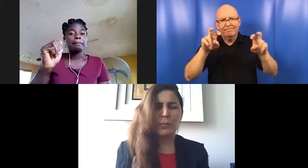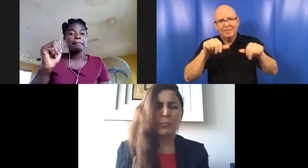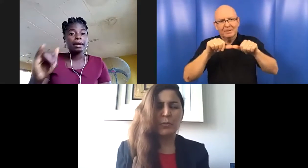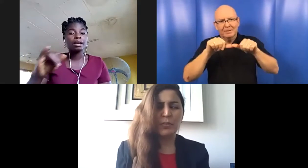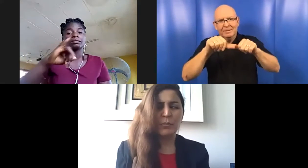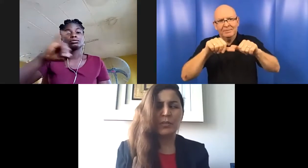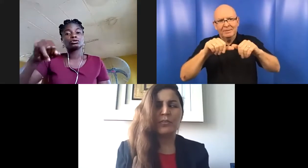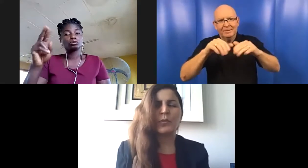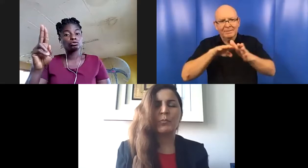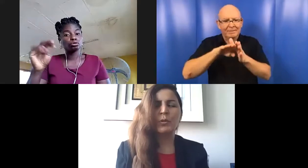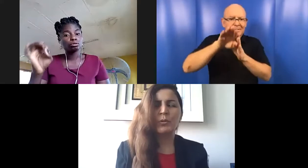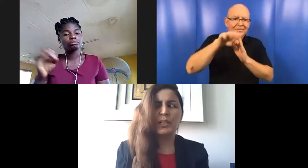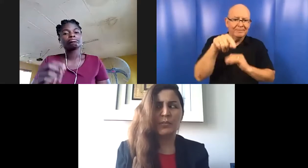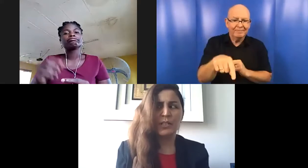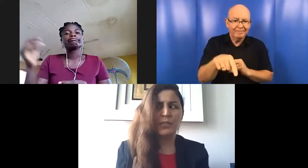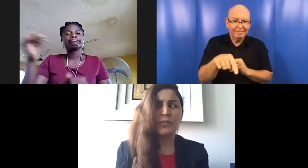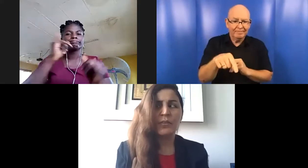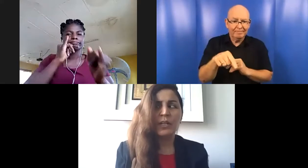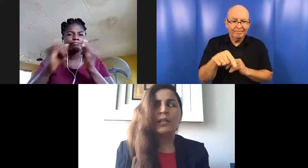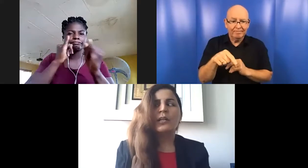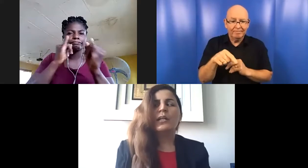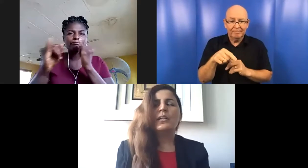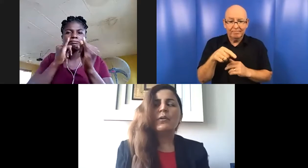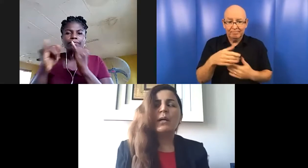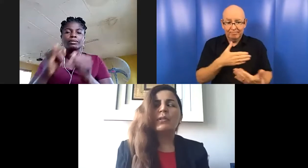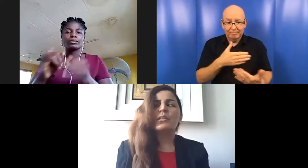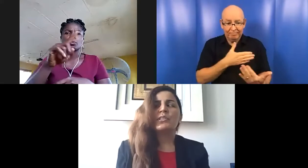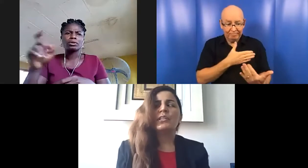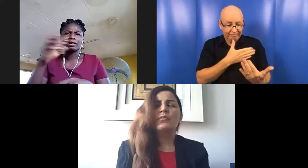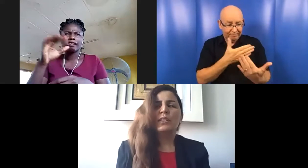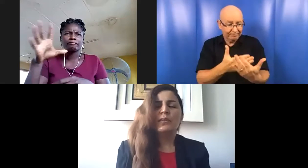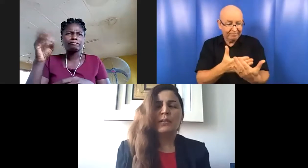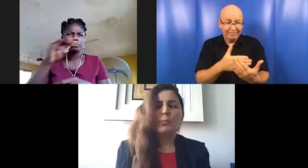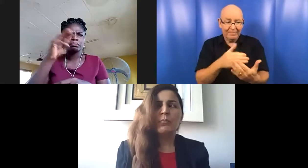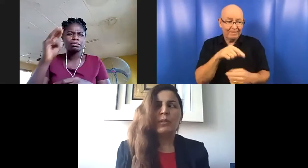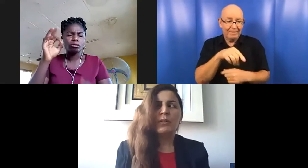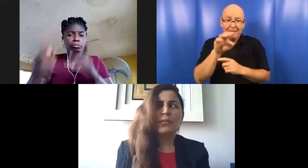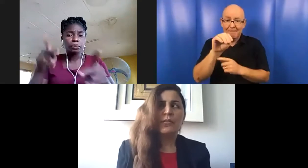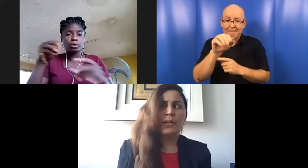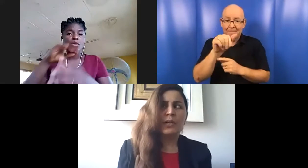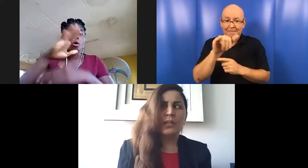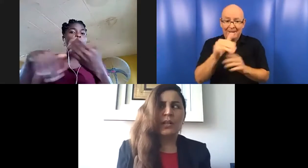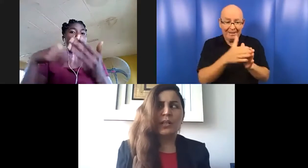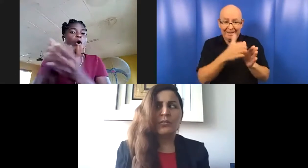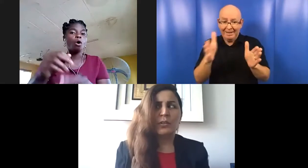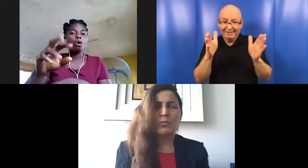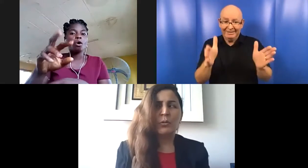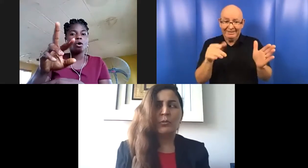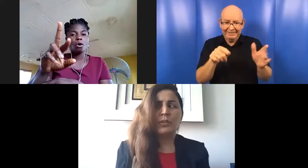106 people with disabilities from all the regions in collaboration with the members